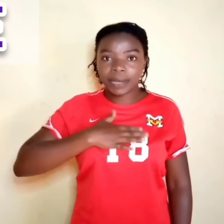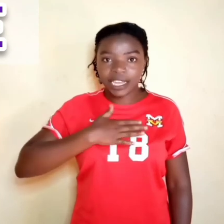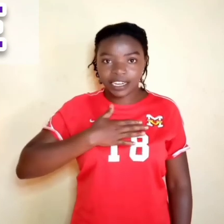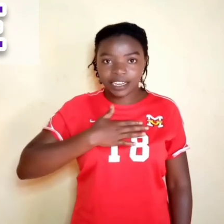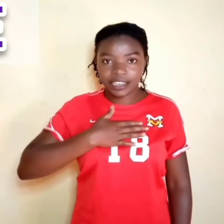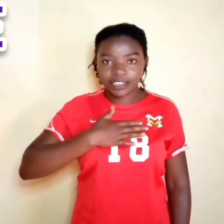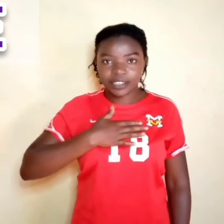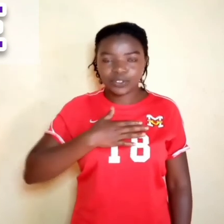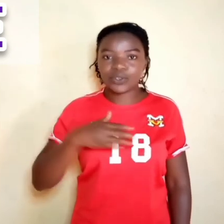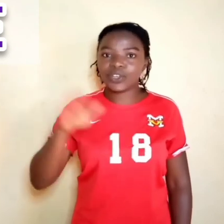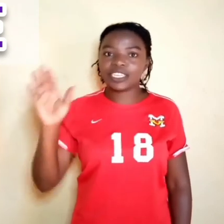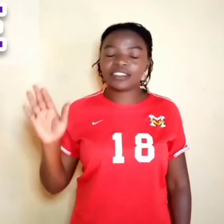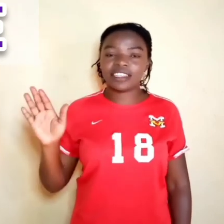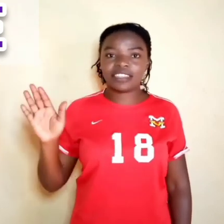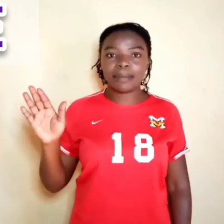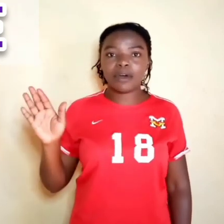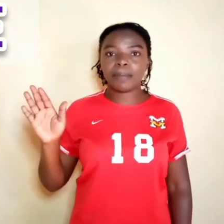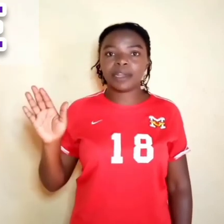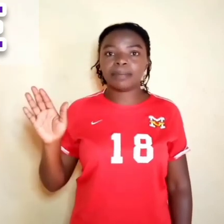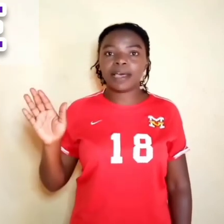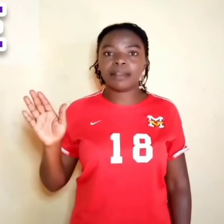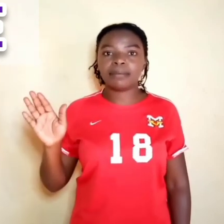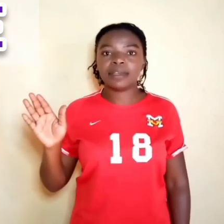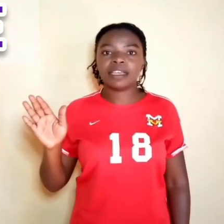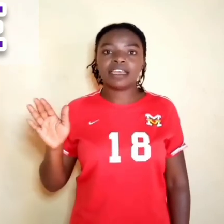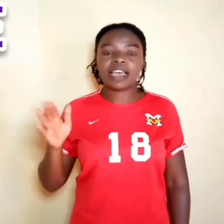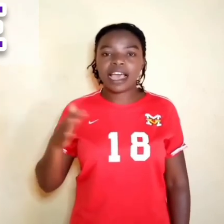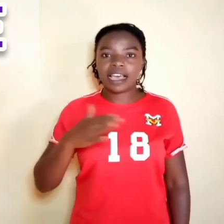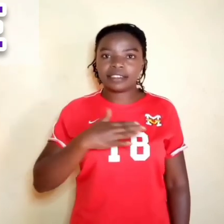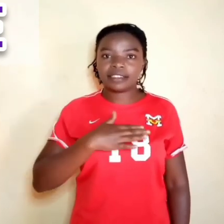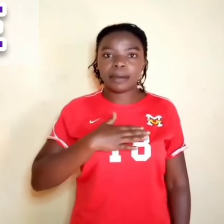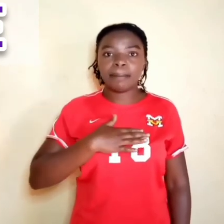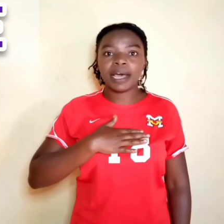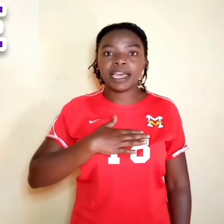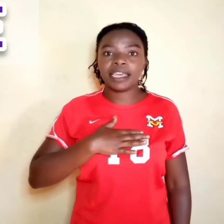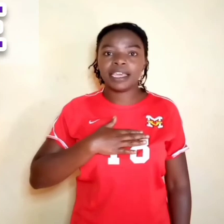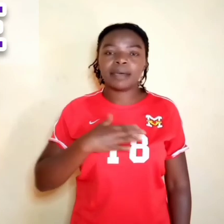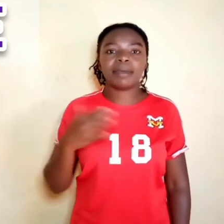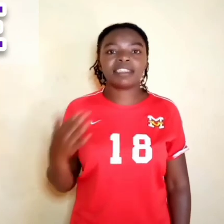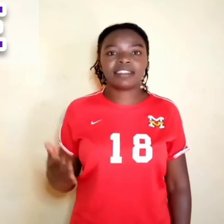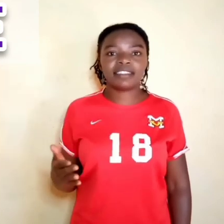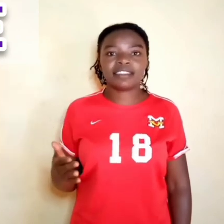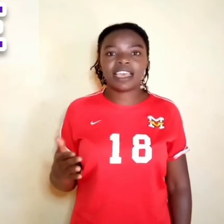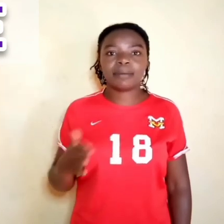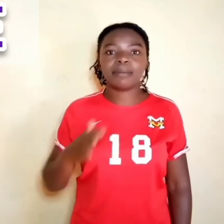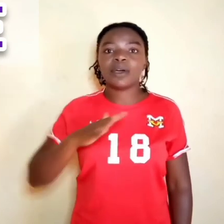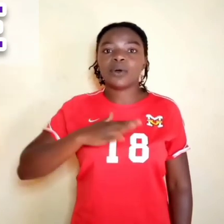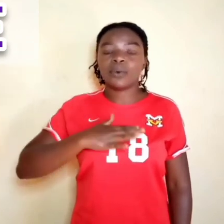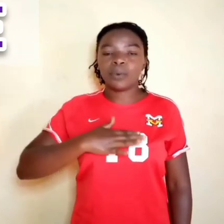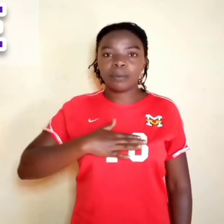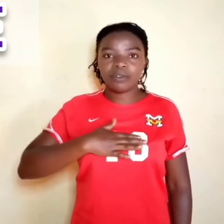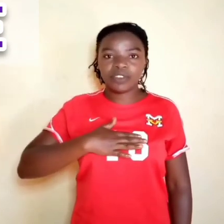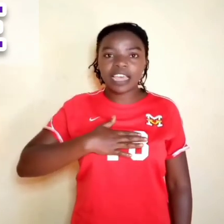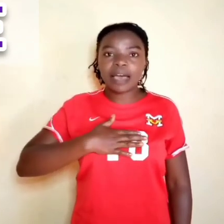mine. So it is the same open palm as mine, but this time we move it